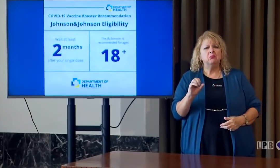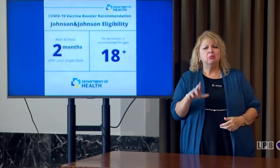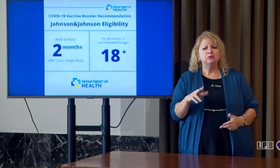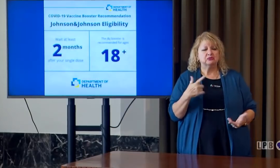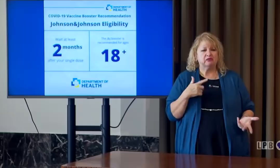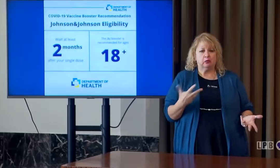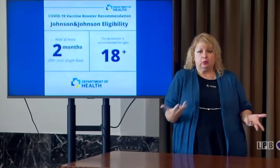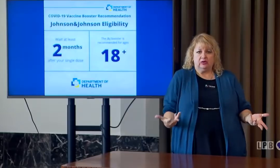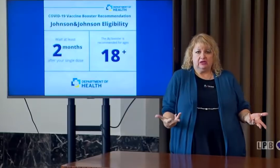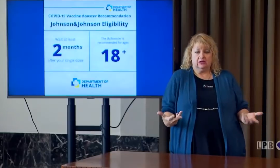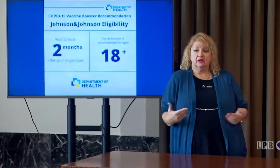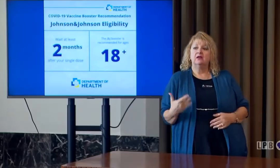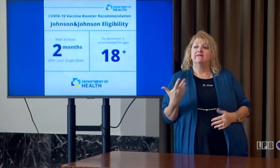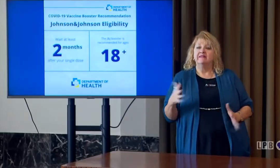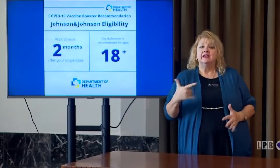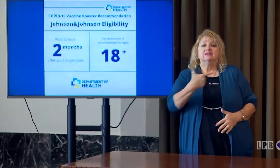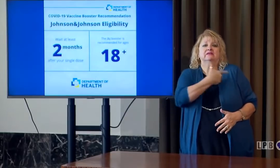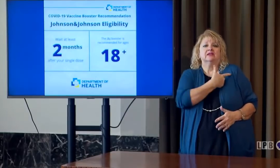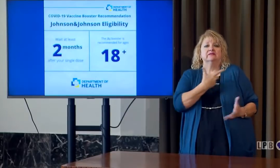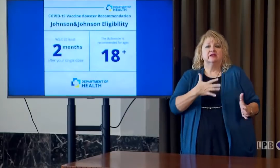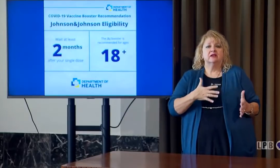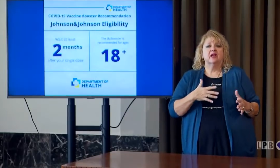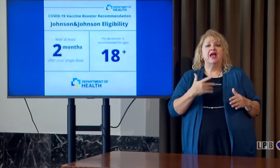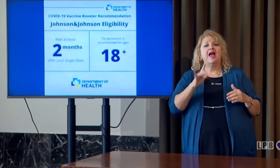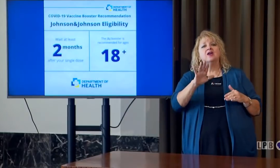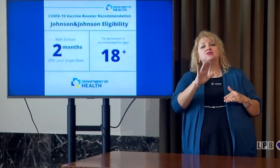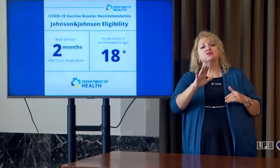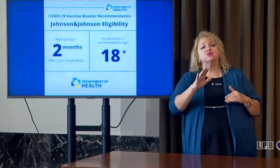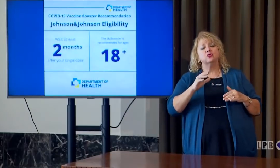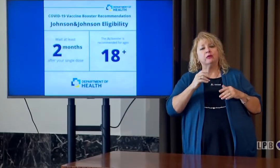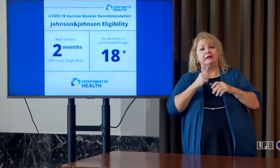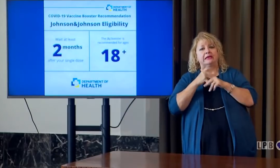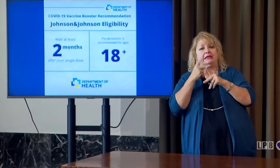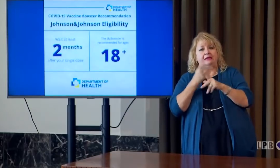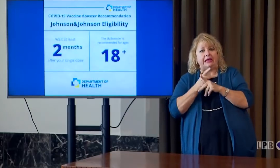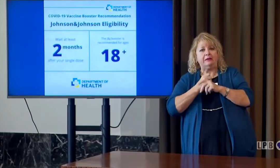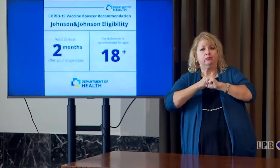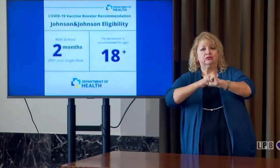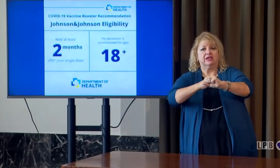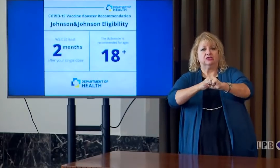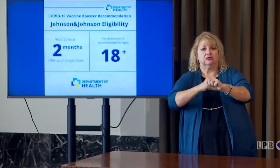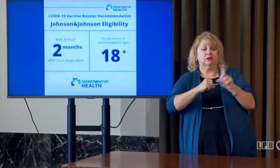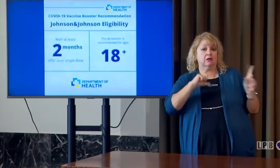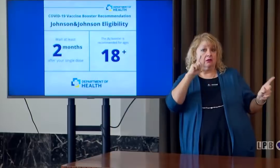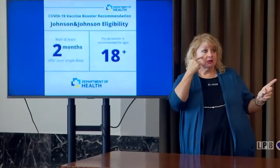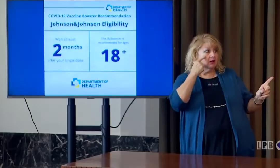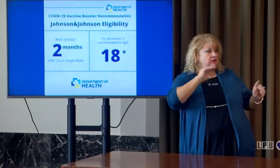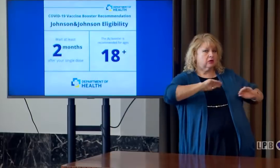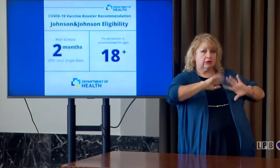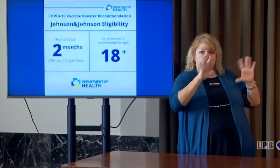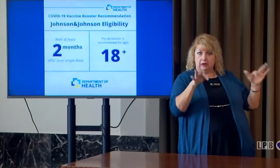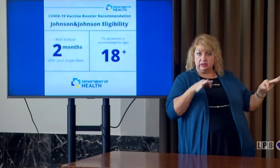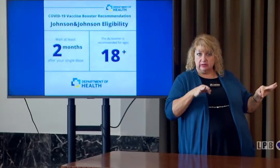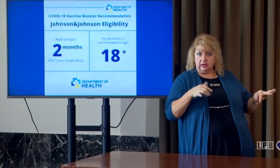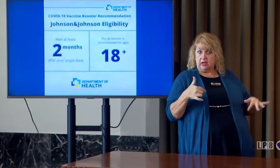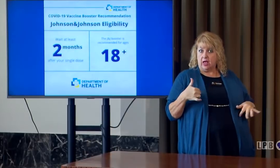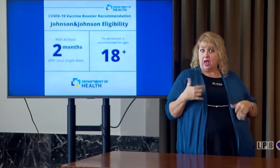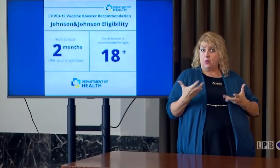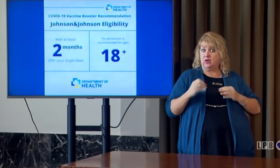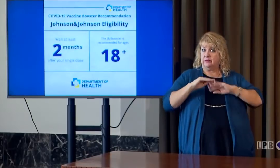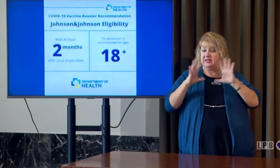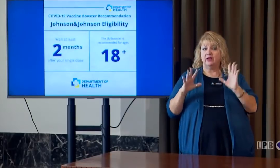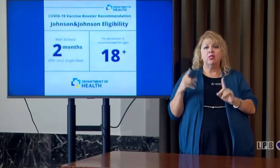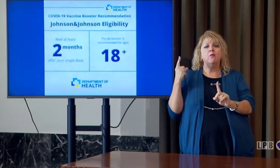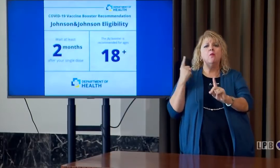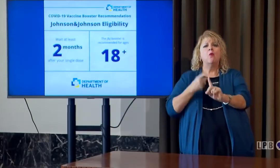who have already been fully vaccinated. But I'll be clear, and the governor was quite clear as well, the primary